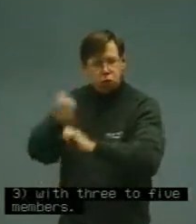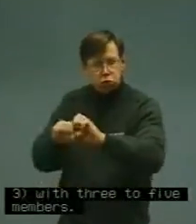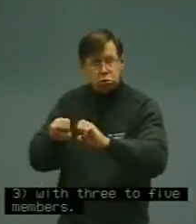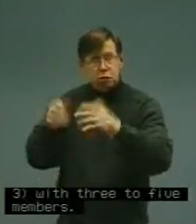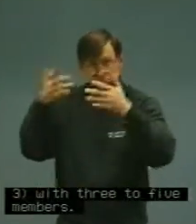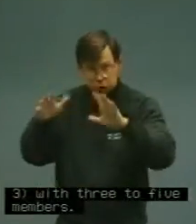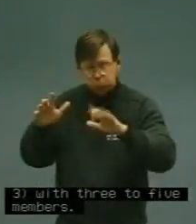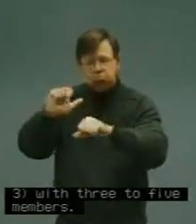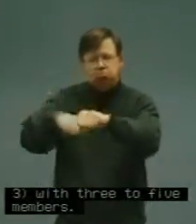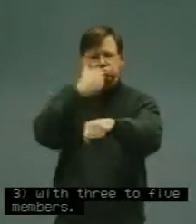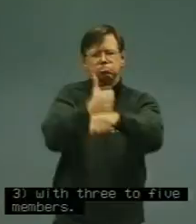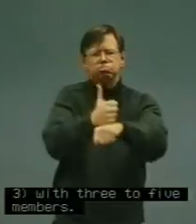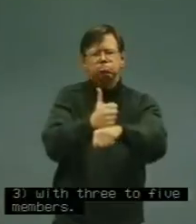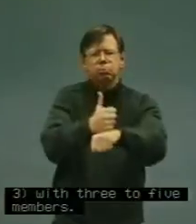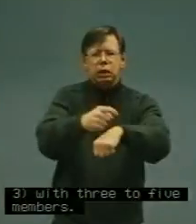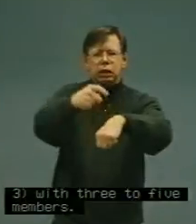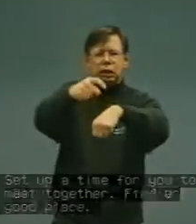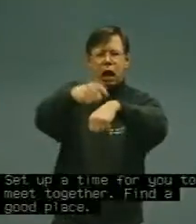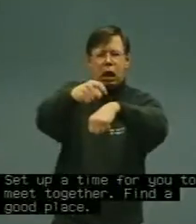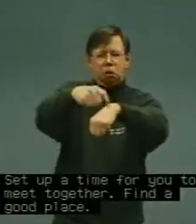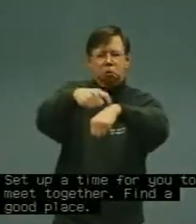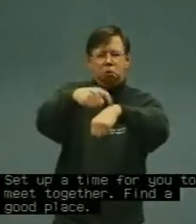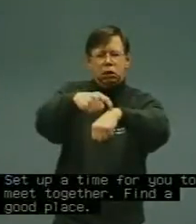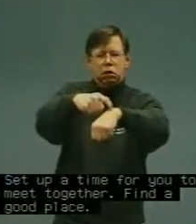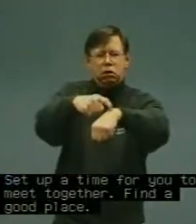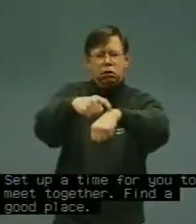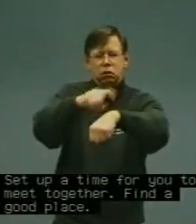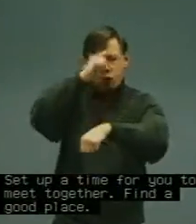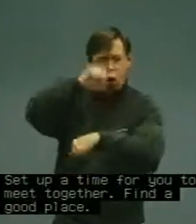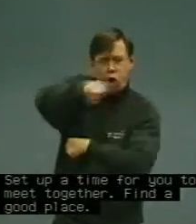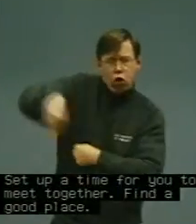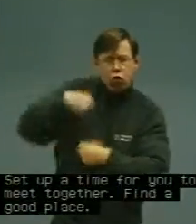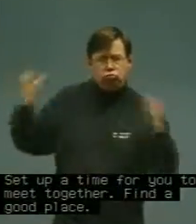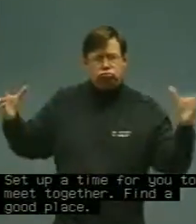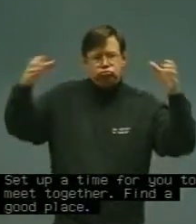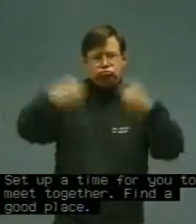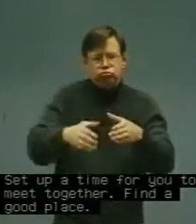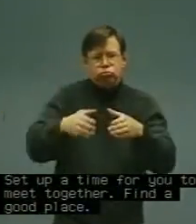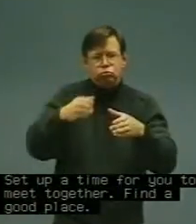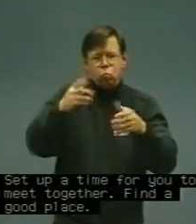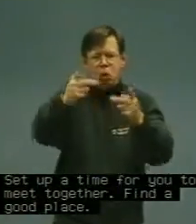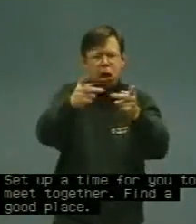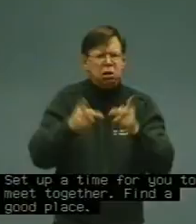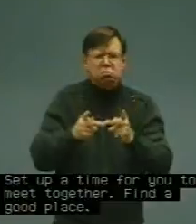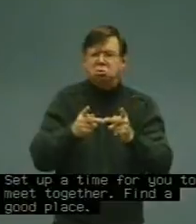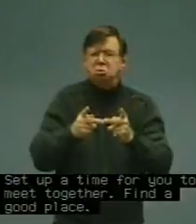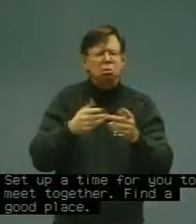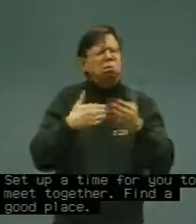and three, with 3 to 5 members. Set up a time for you to meet together. Find a good